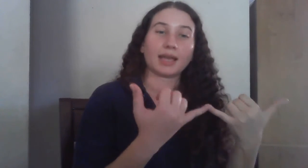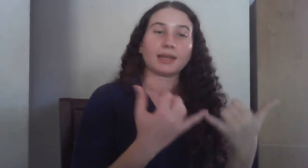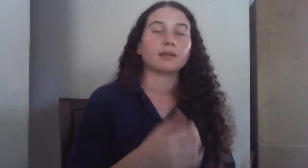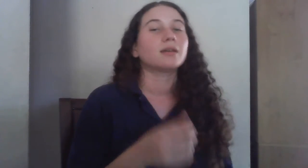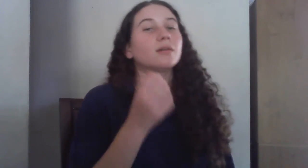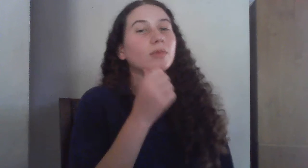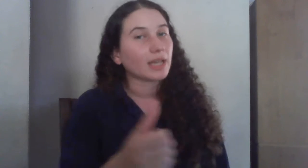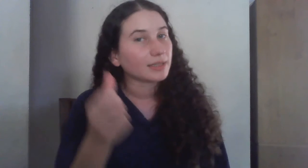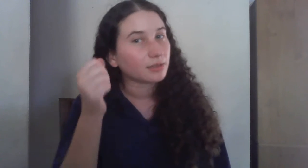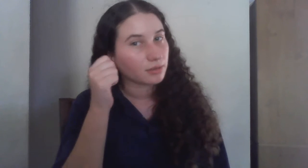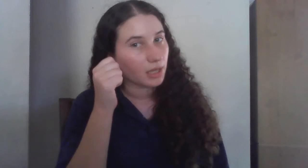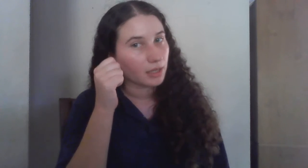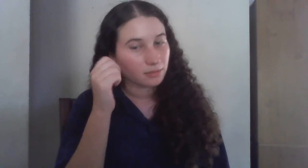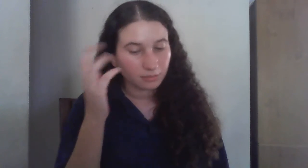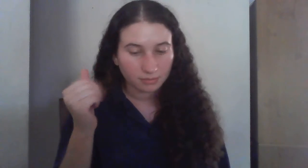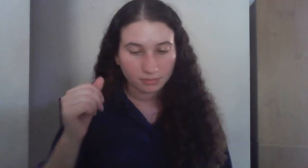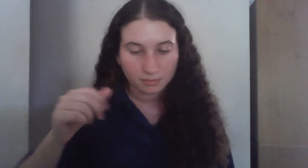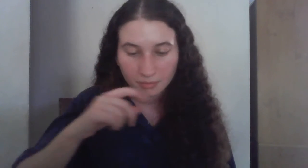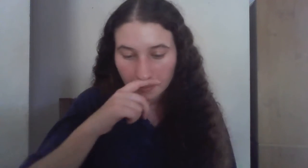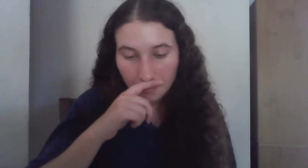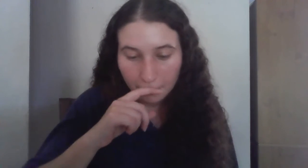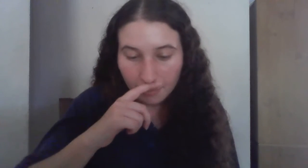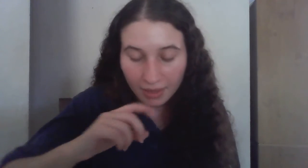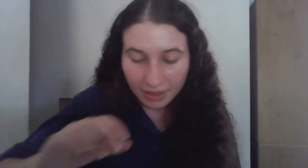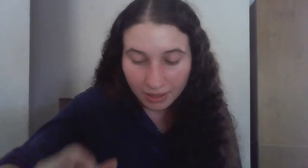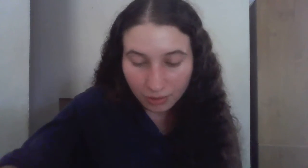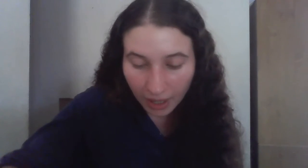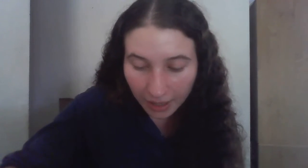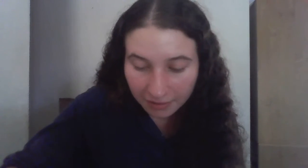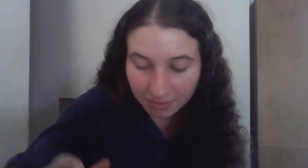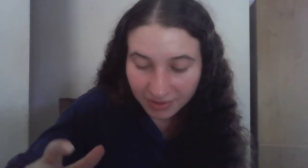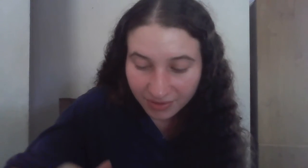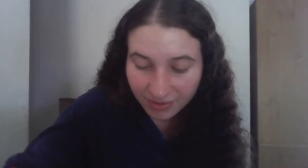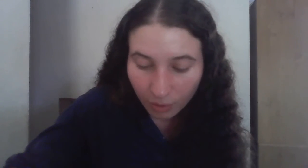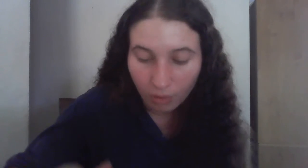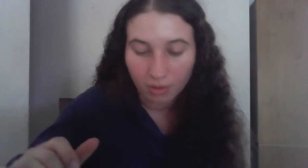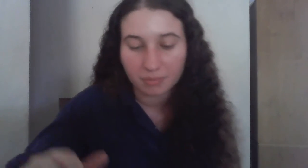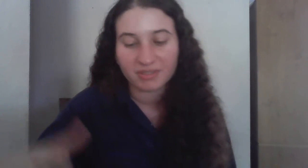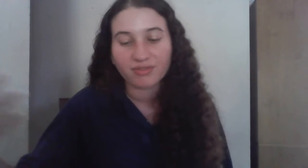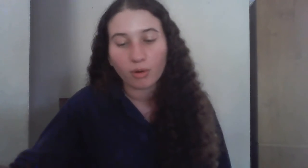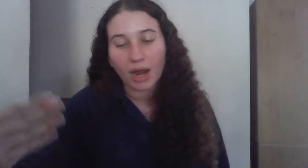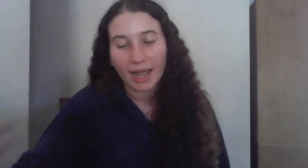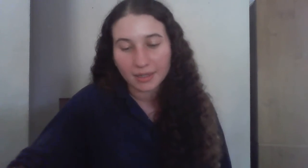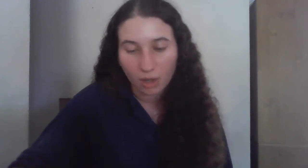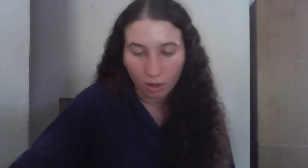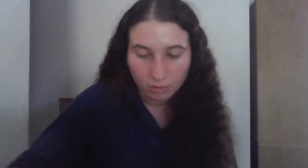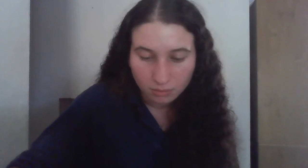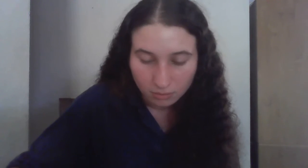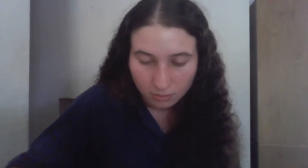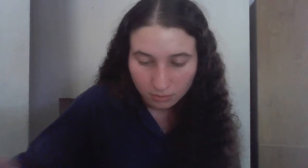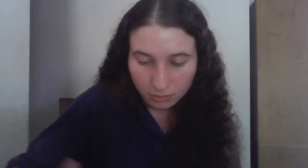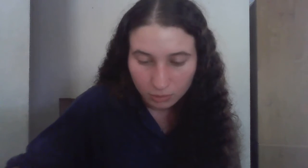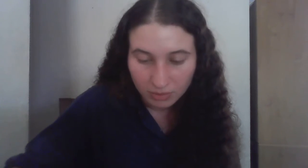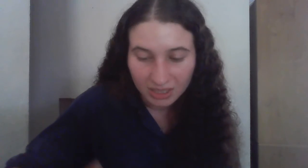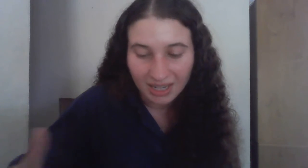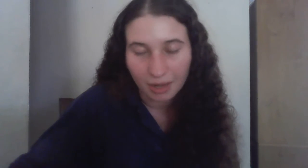today. Yesterday. And then you have before. Before I go. Meaning I